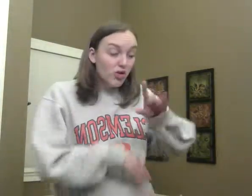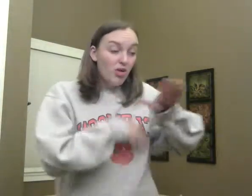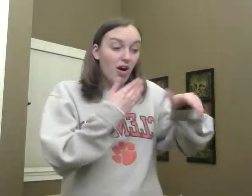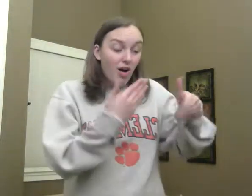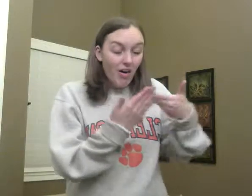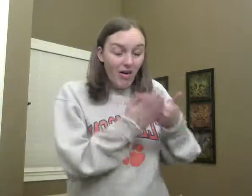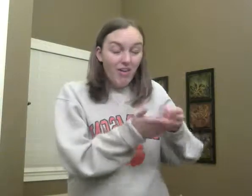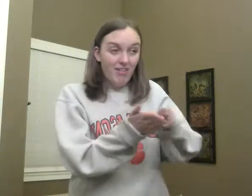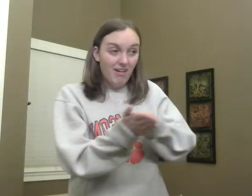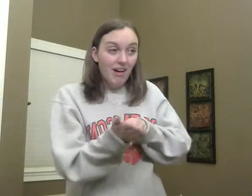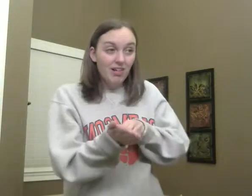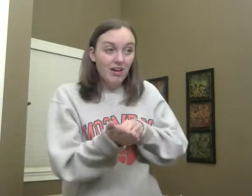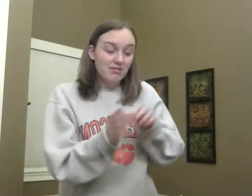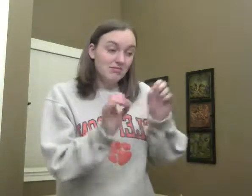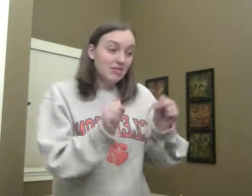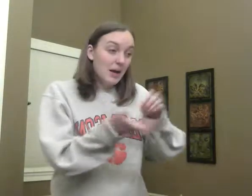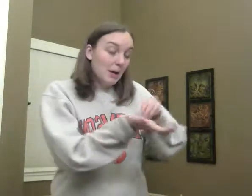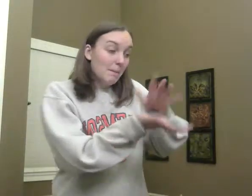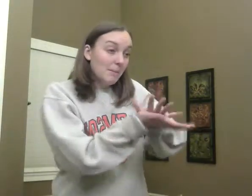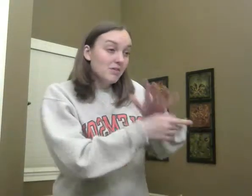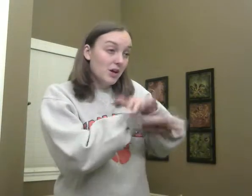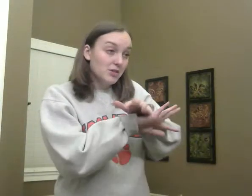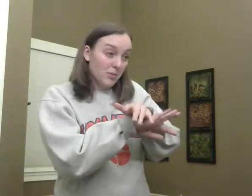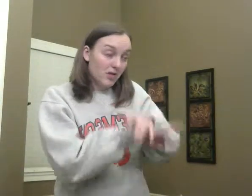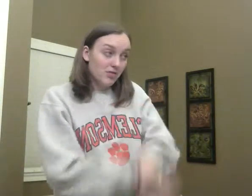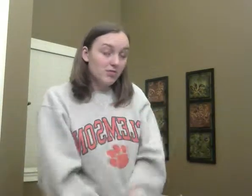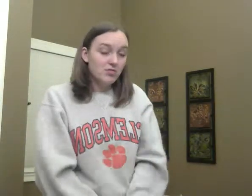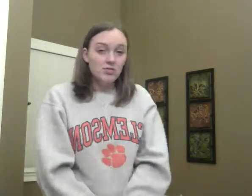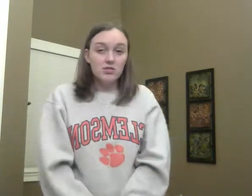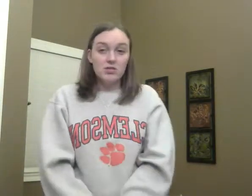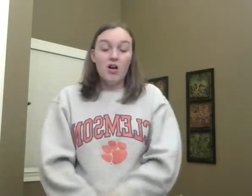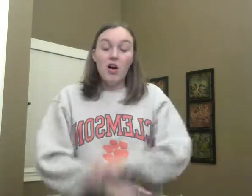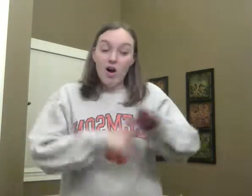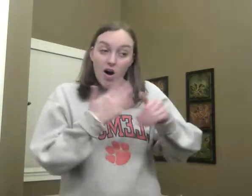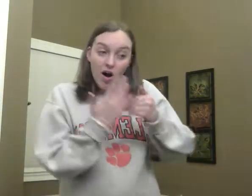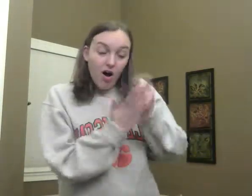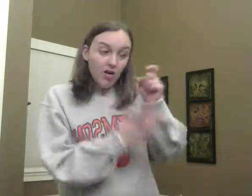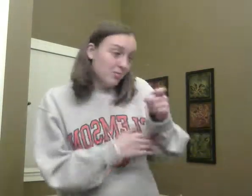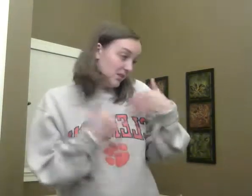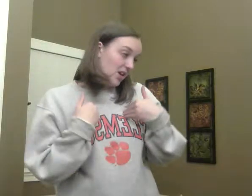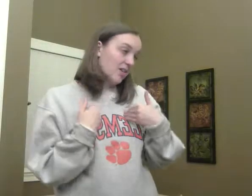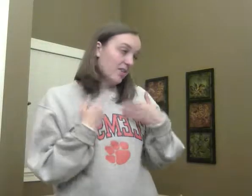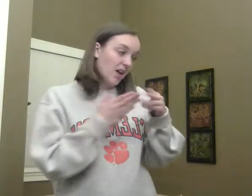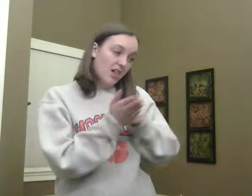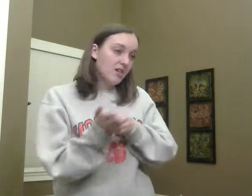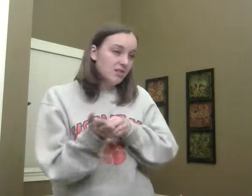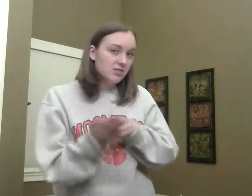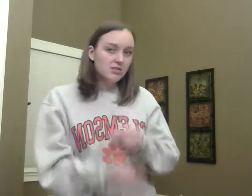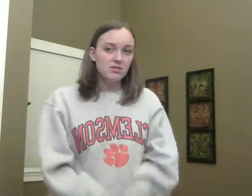spider there. If not, in a minute, you won't be able to use it. Does everyone have it? Okay, now you can. Now